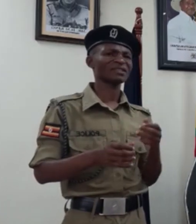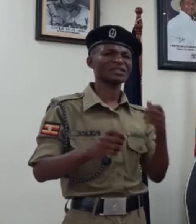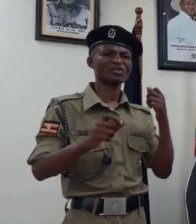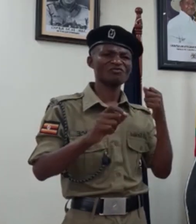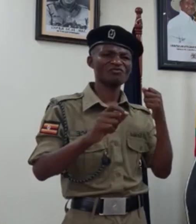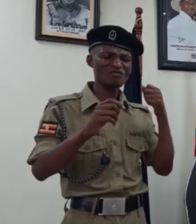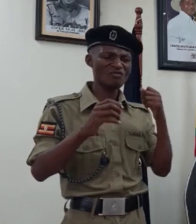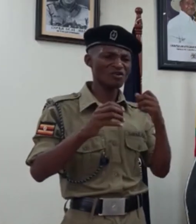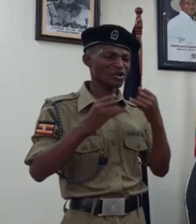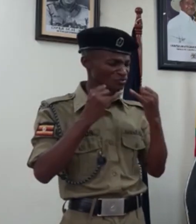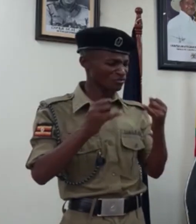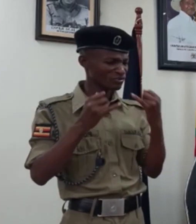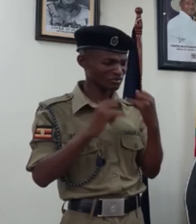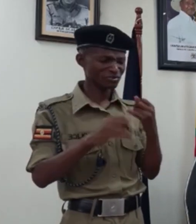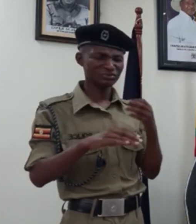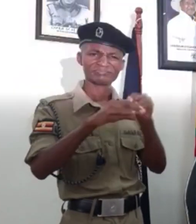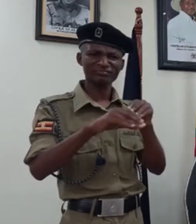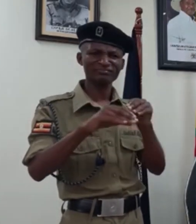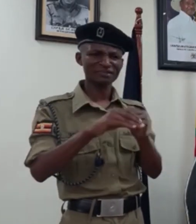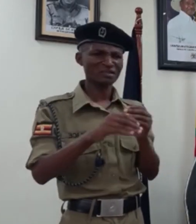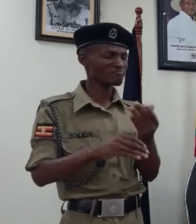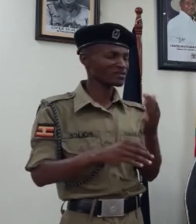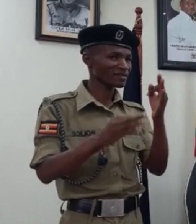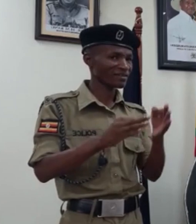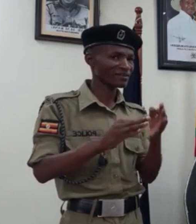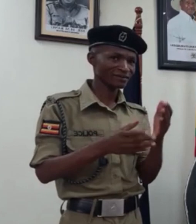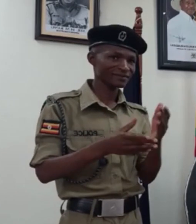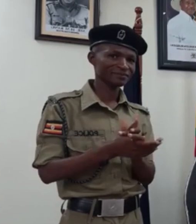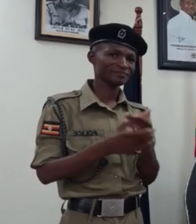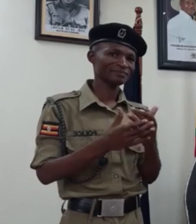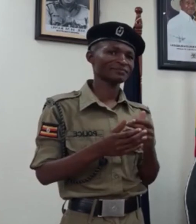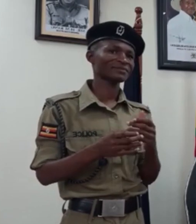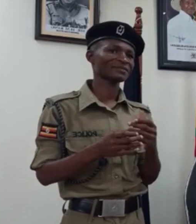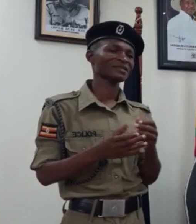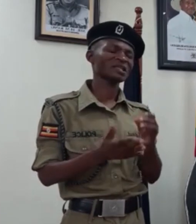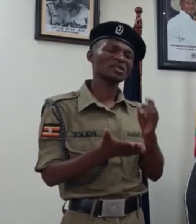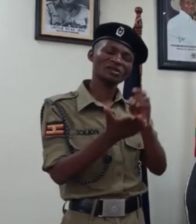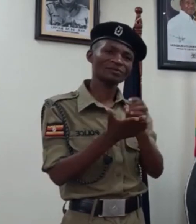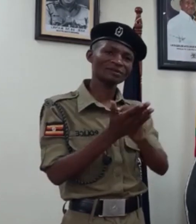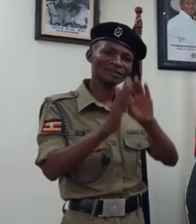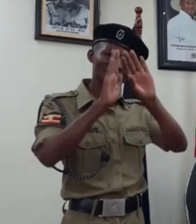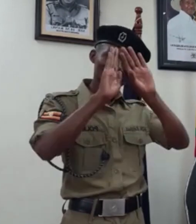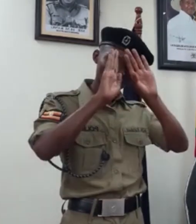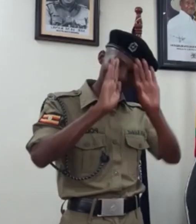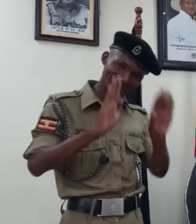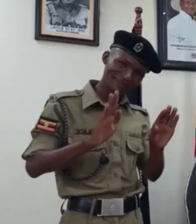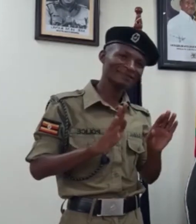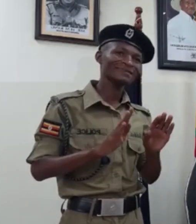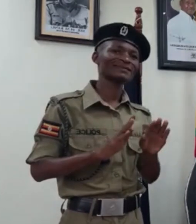point. Let us be thorough and really avoid putting a lot of speculation